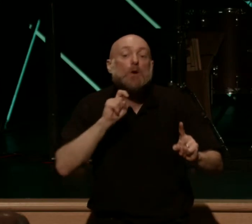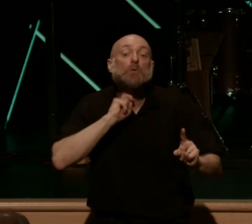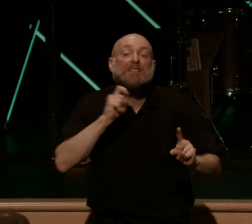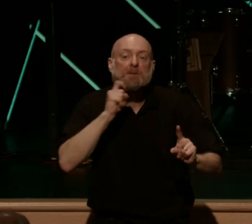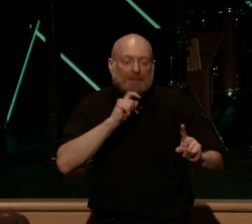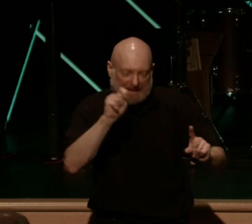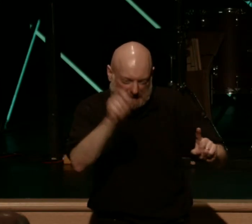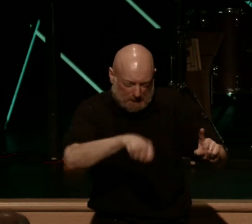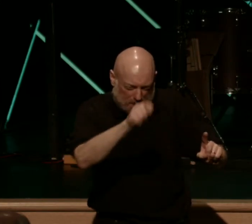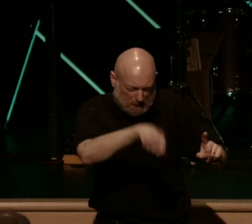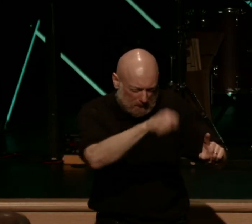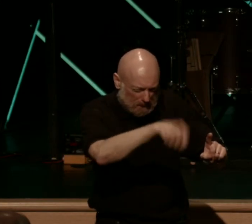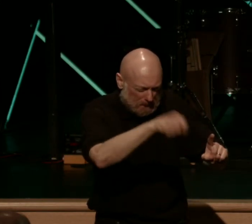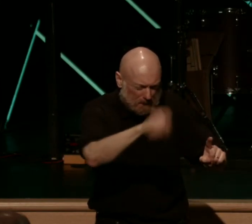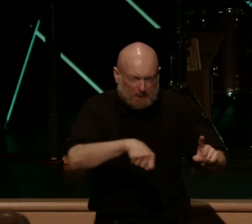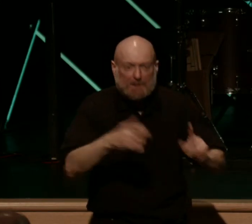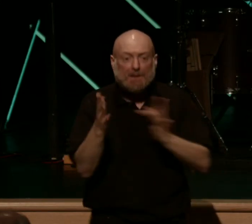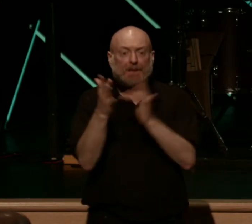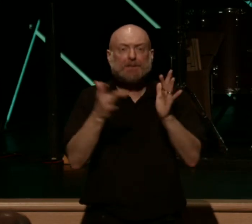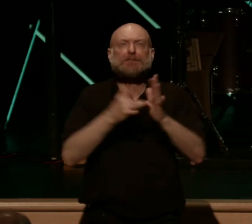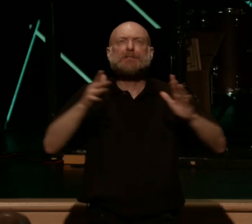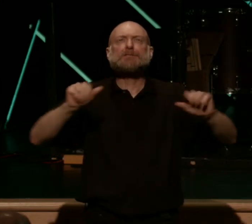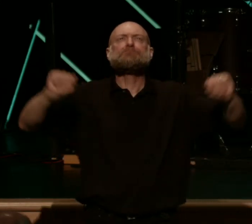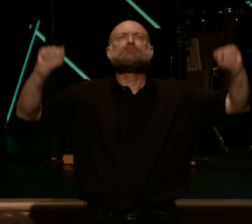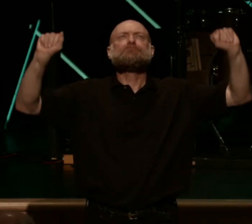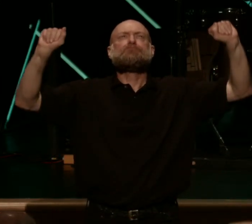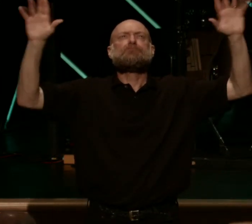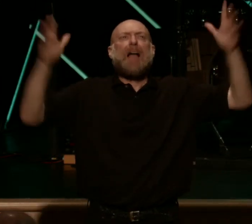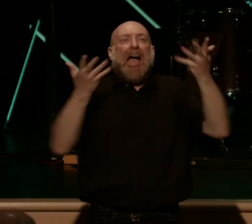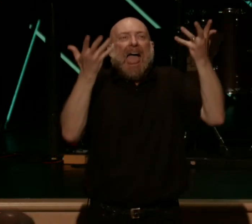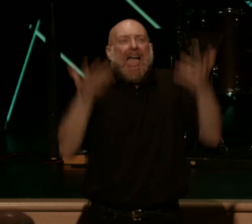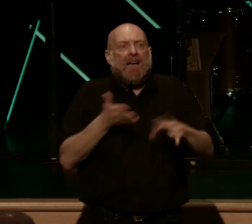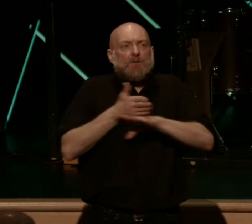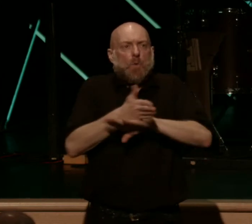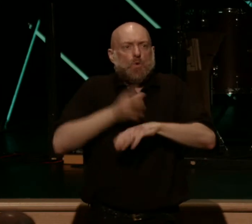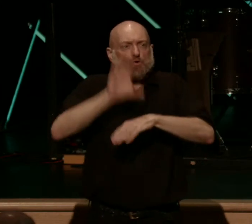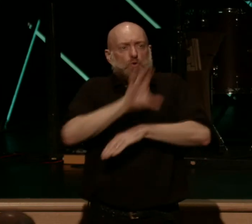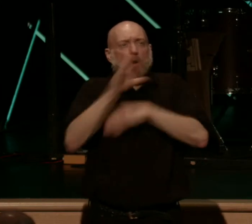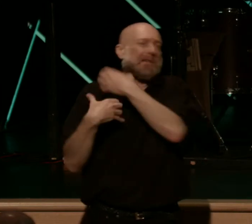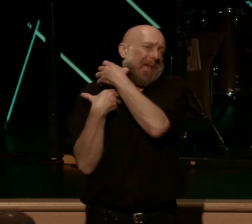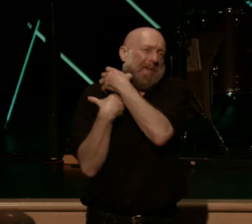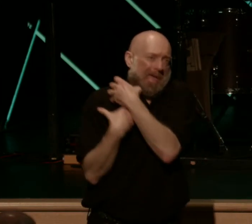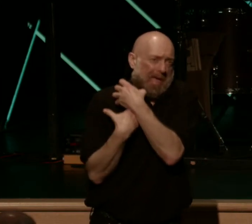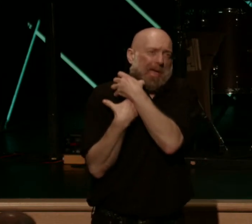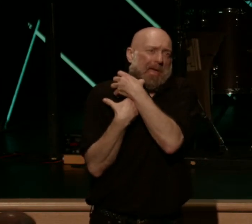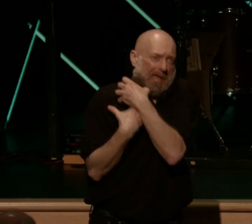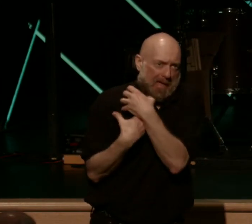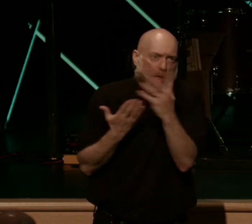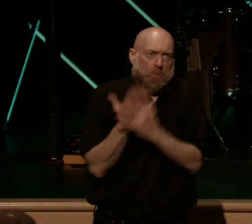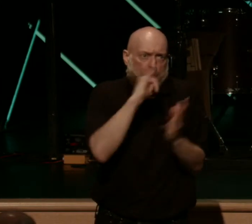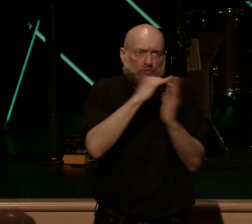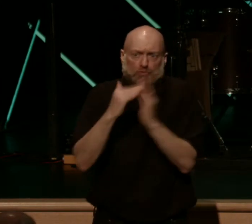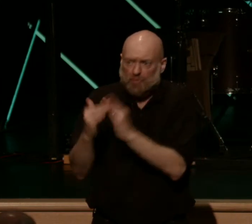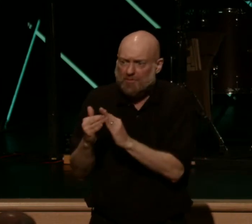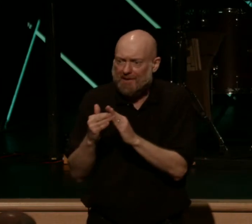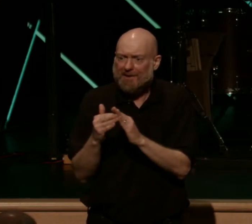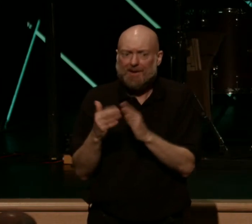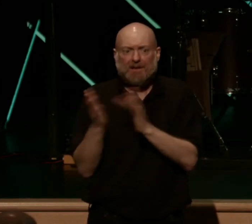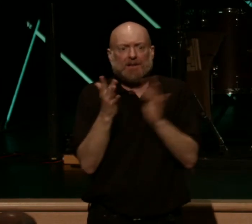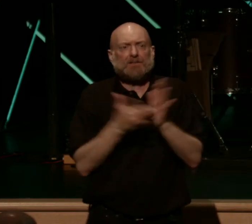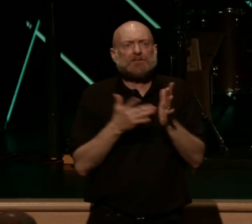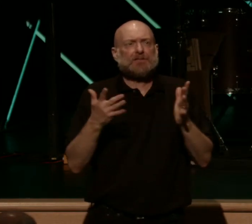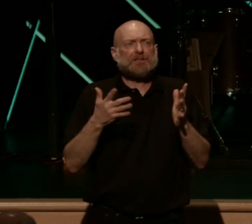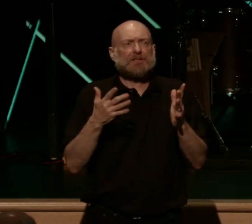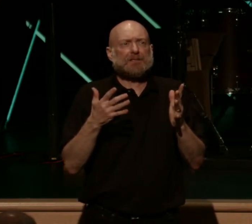razor blades. He gave himself up to carrying a heavy wooden cross through the streets of Jerusalem. He gave himself up to laying